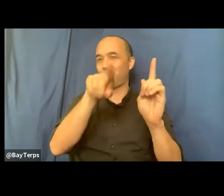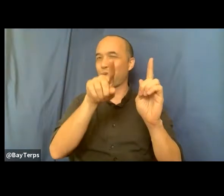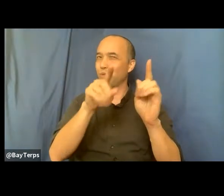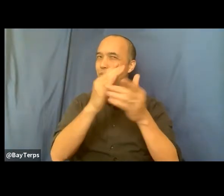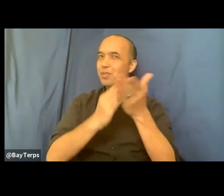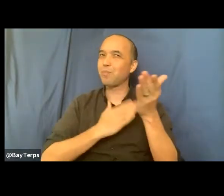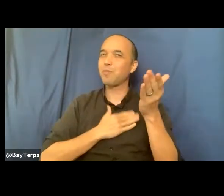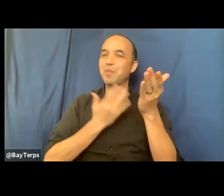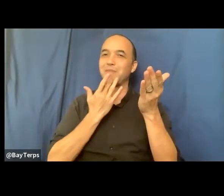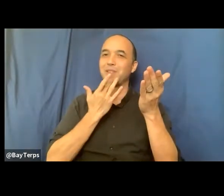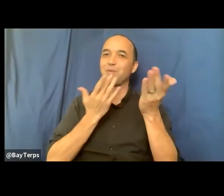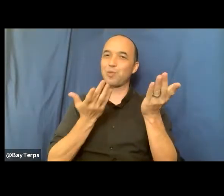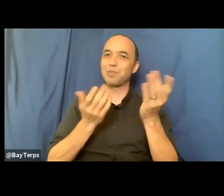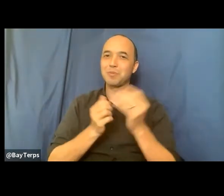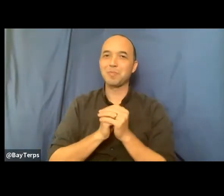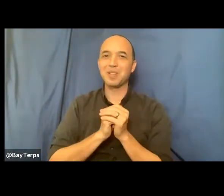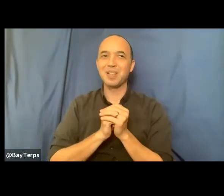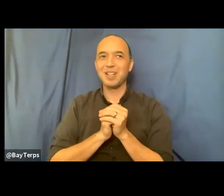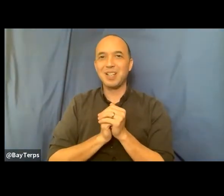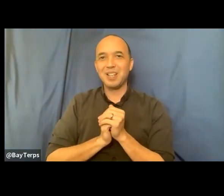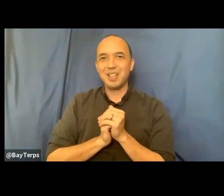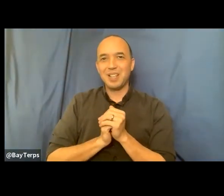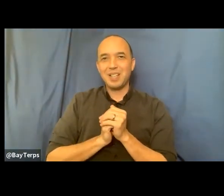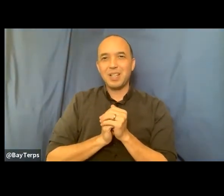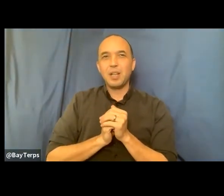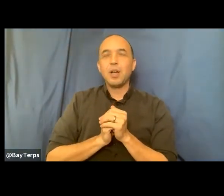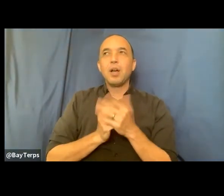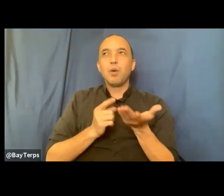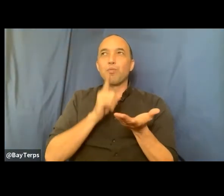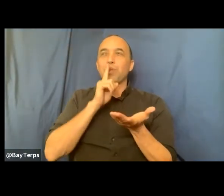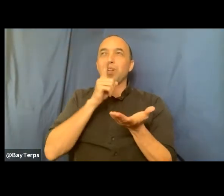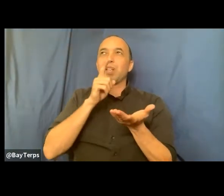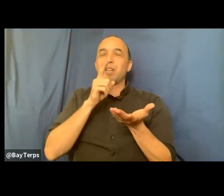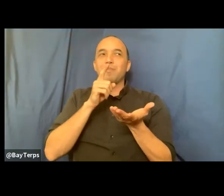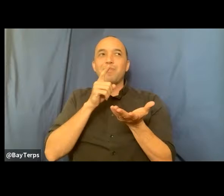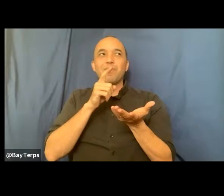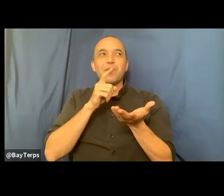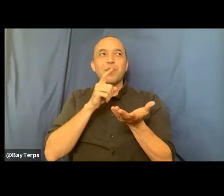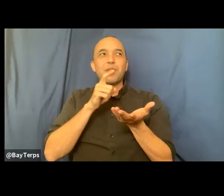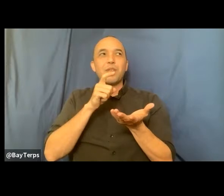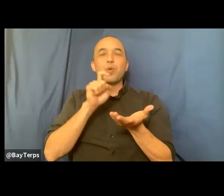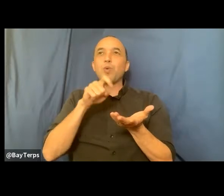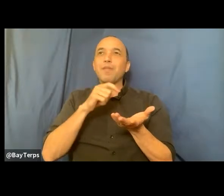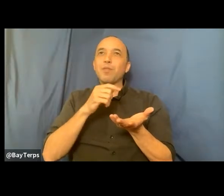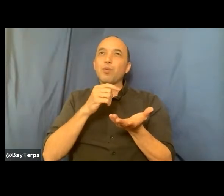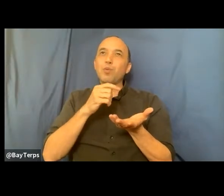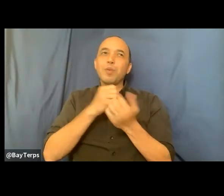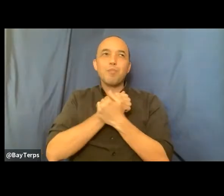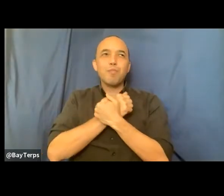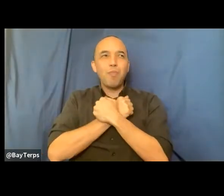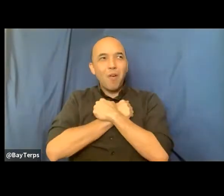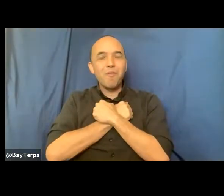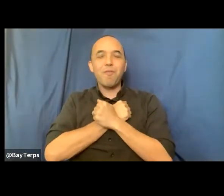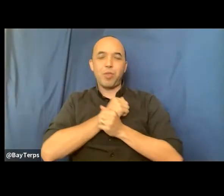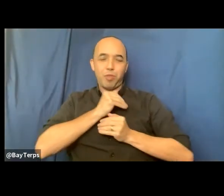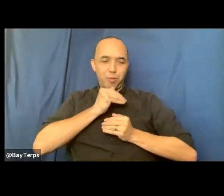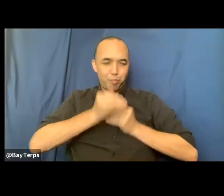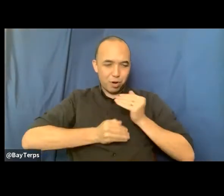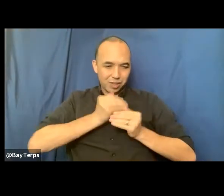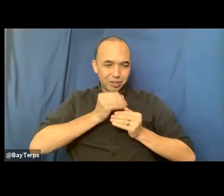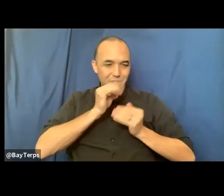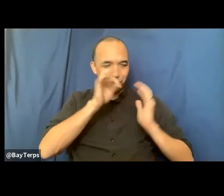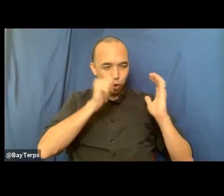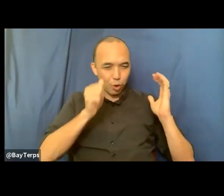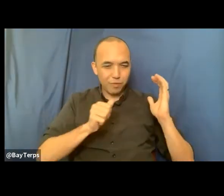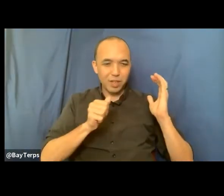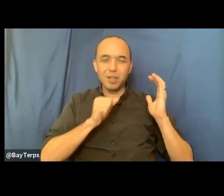It's I don't know. You got to love the process to really do it to a high level. Another question coming in. This may